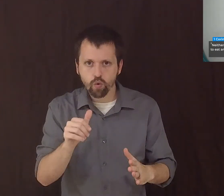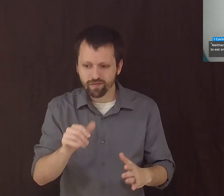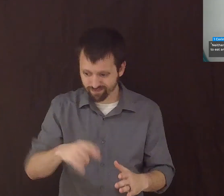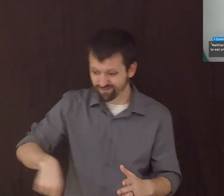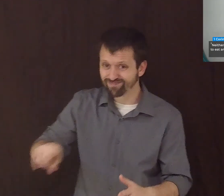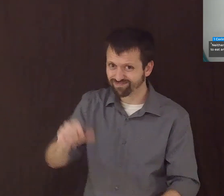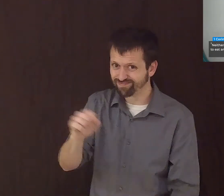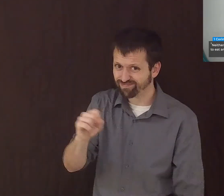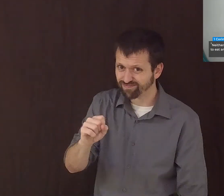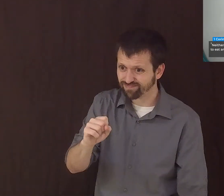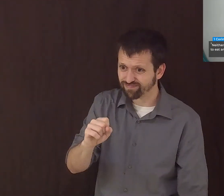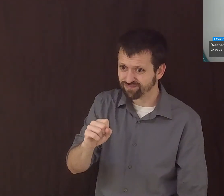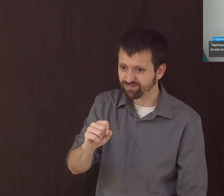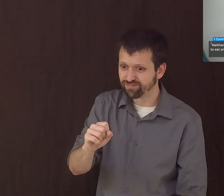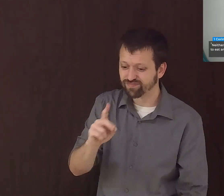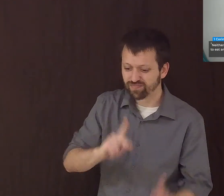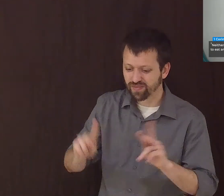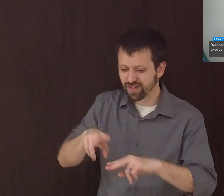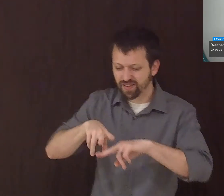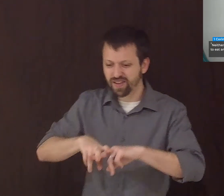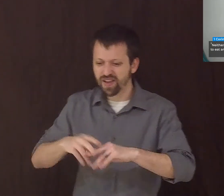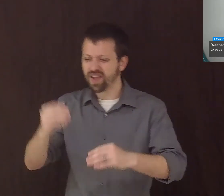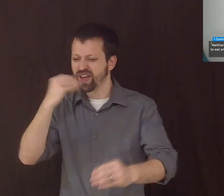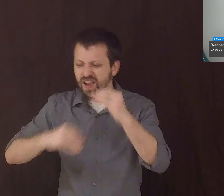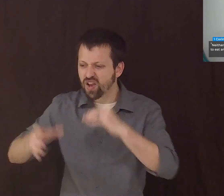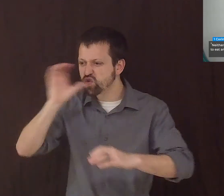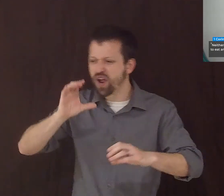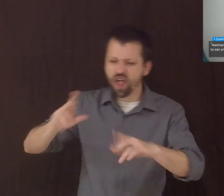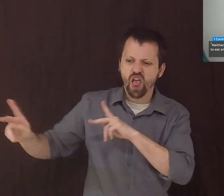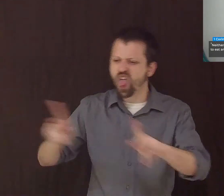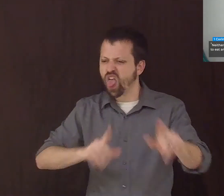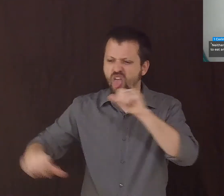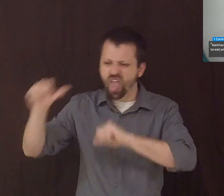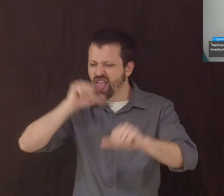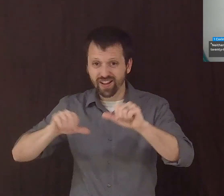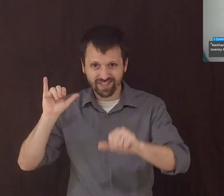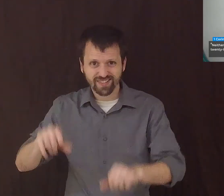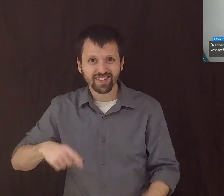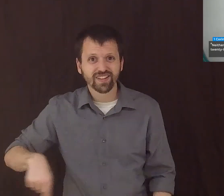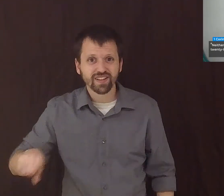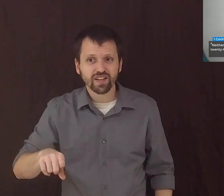them. As it is written, the people sat down to eat and drink and rose up to revel, to party. He says, neither let us